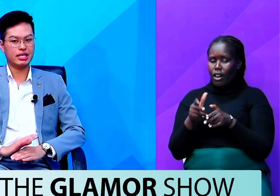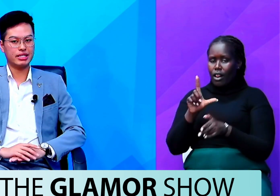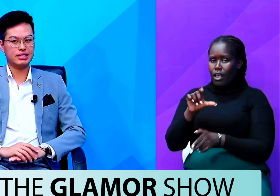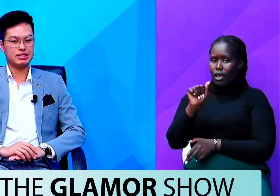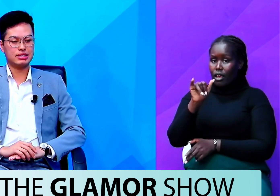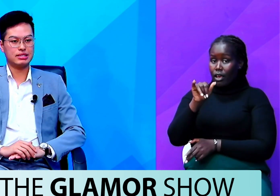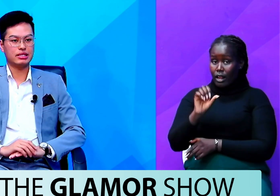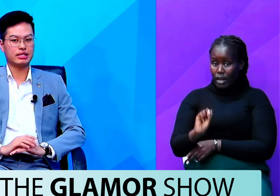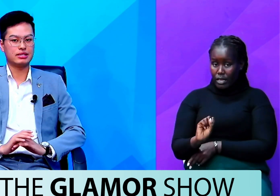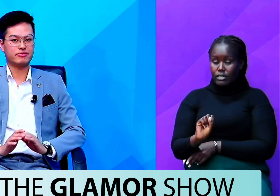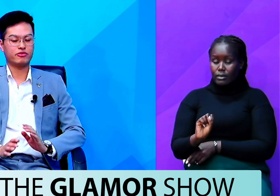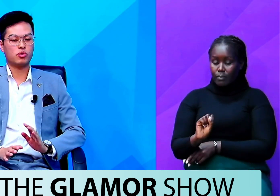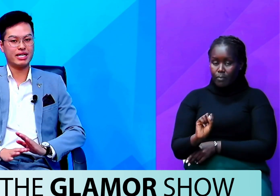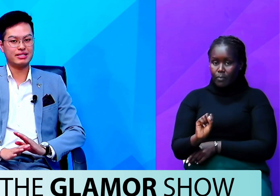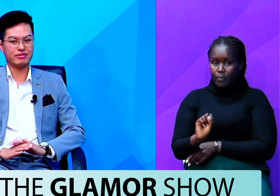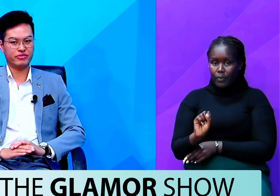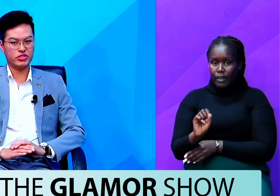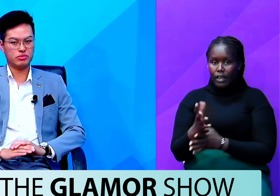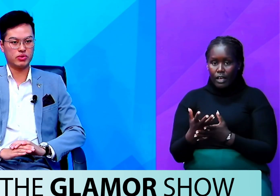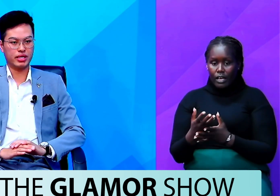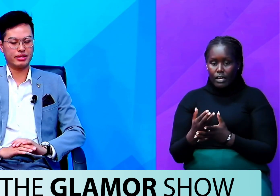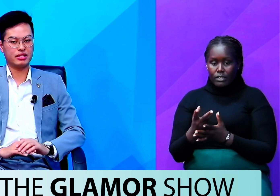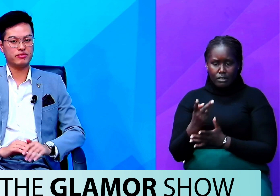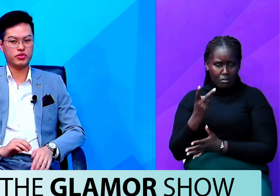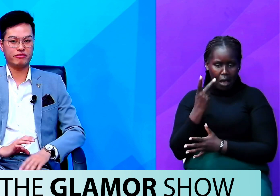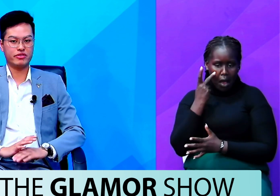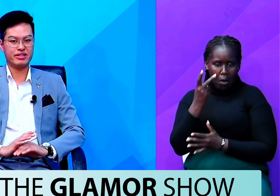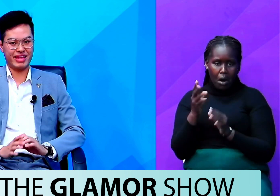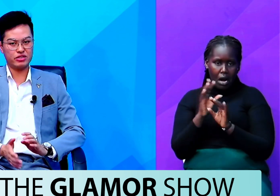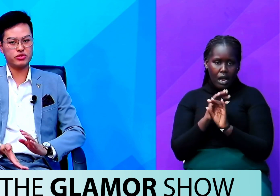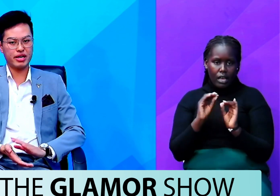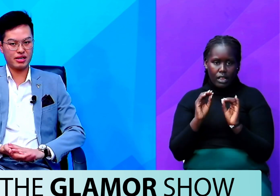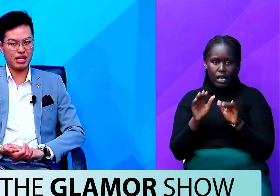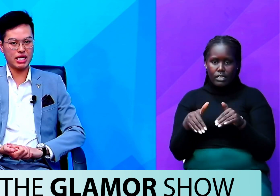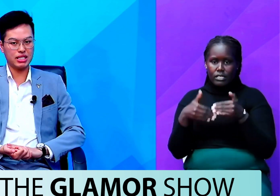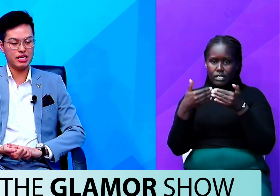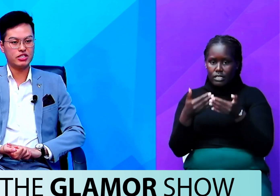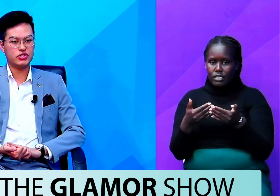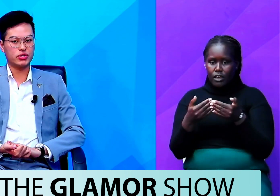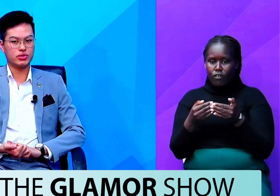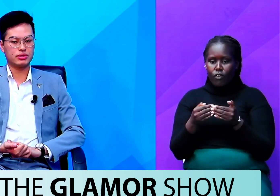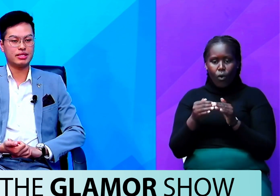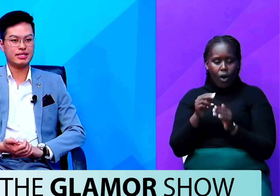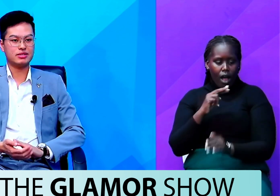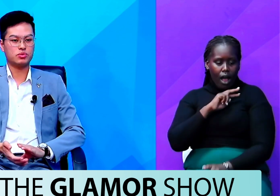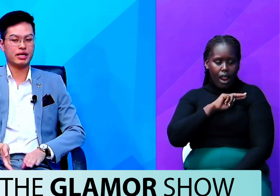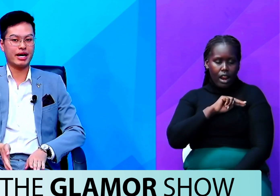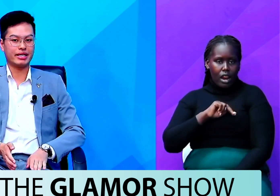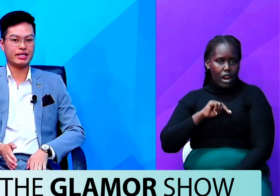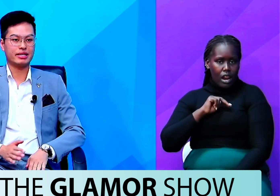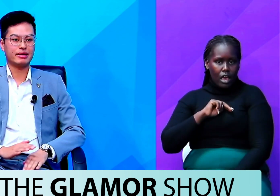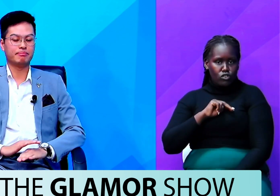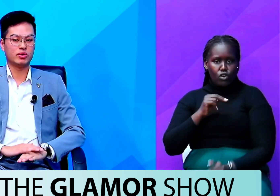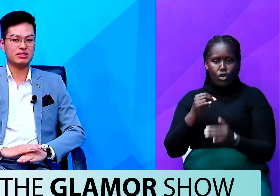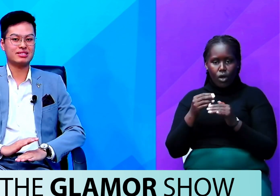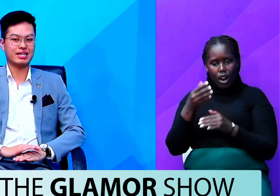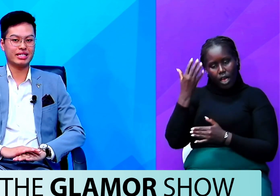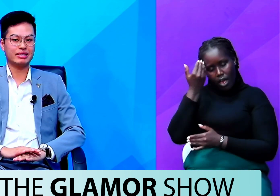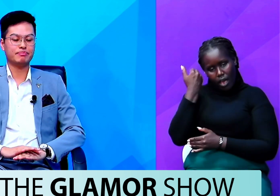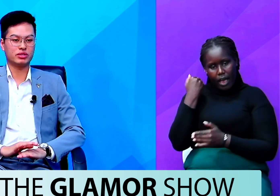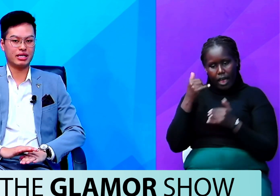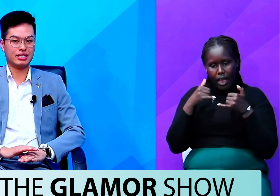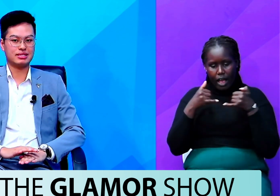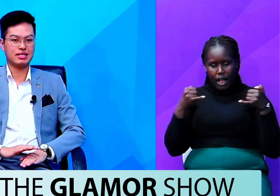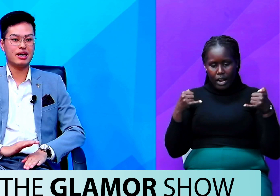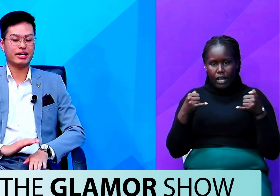HT lace is quite invisible and give you a very natural hairline. So that's what I most